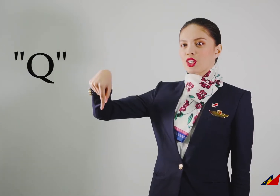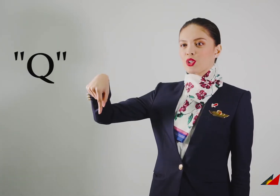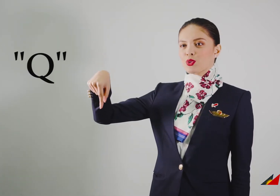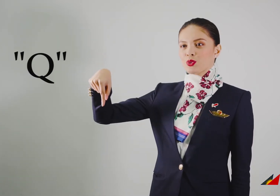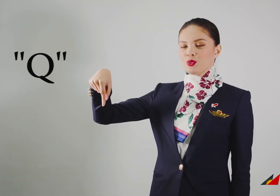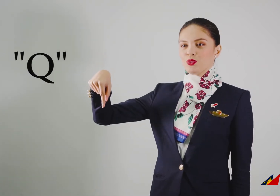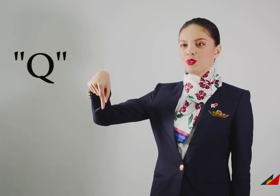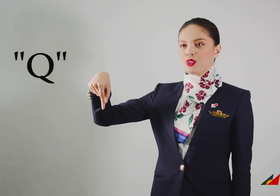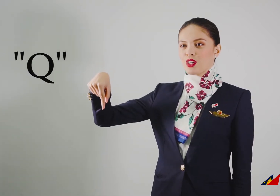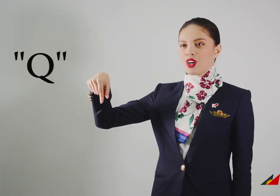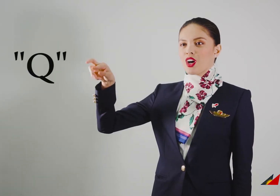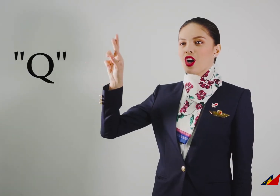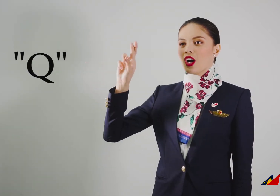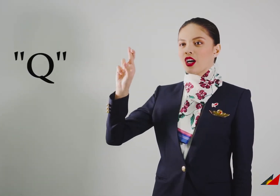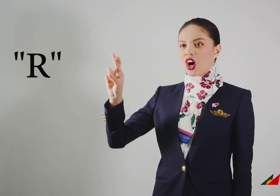Q, R,